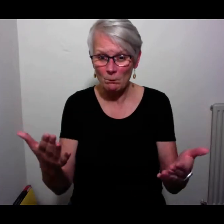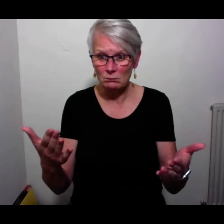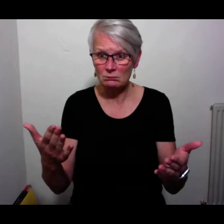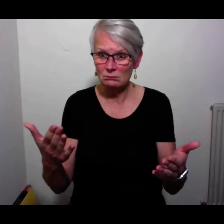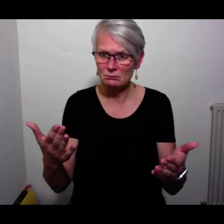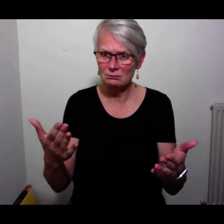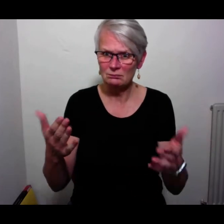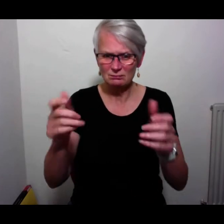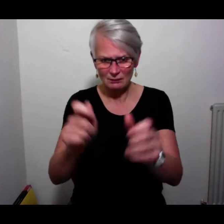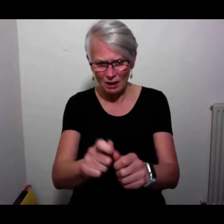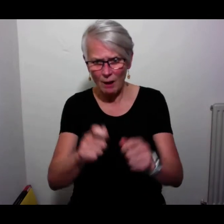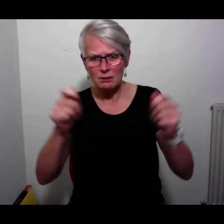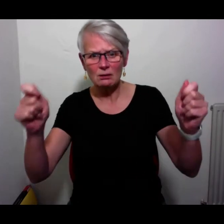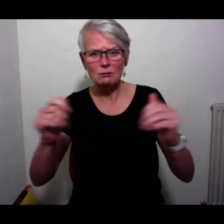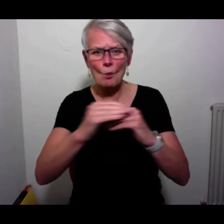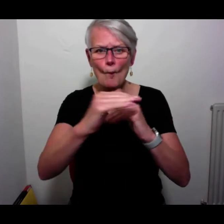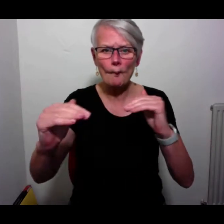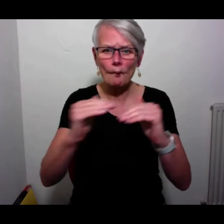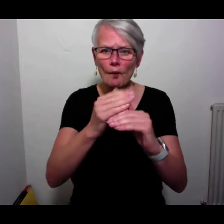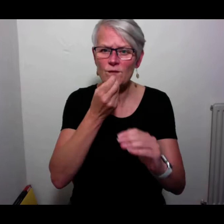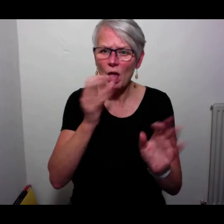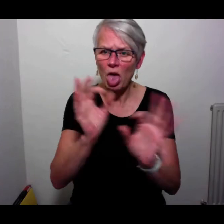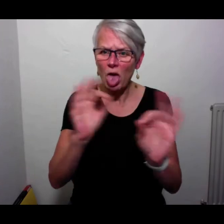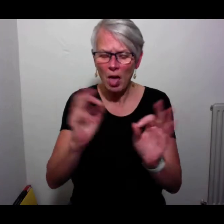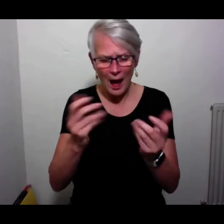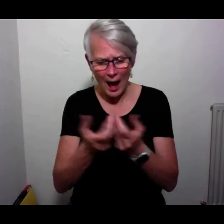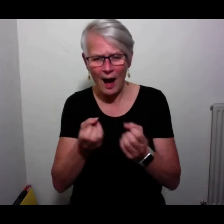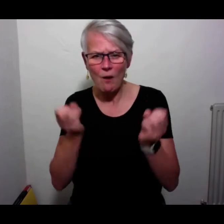the same beer cups you've always had, and no way of